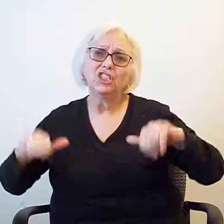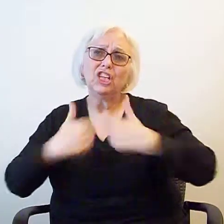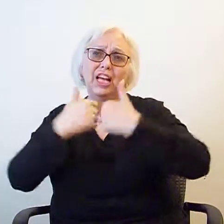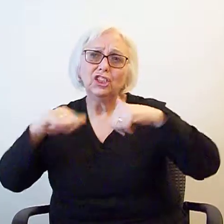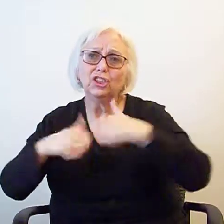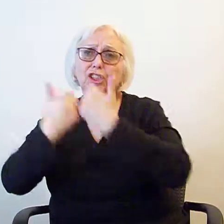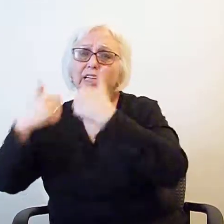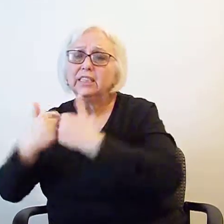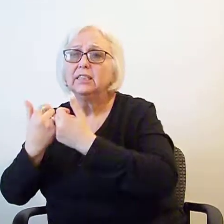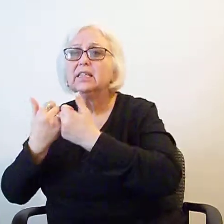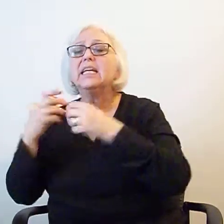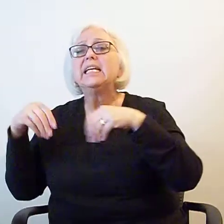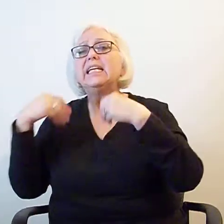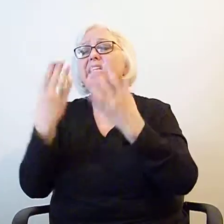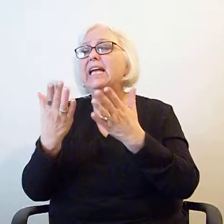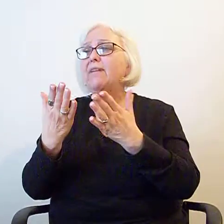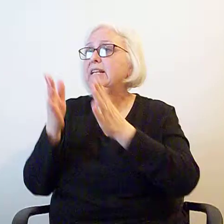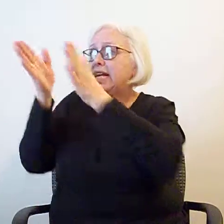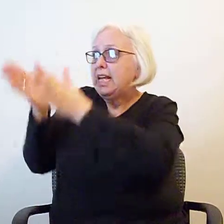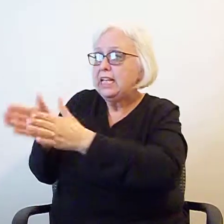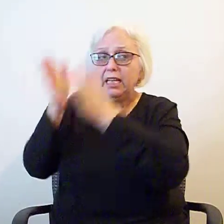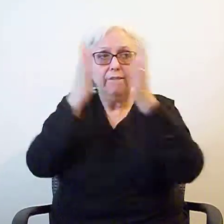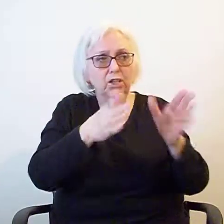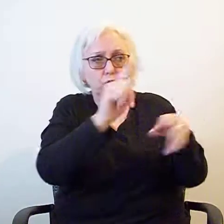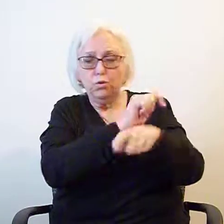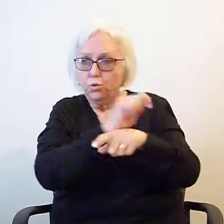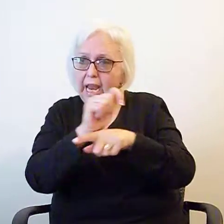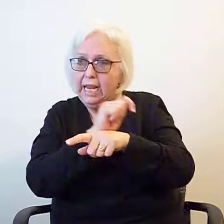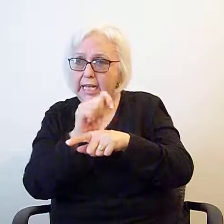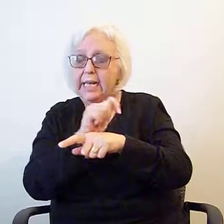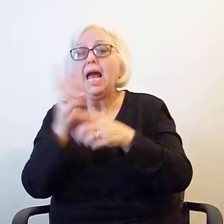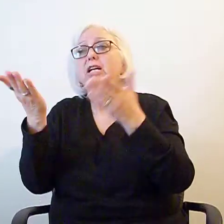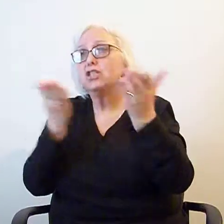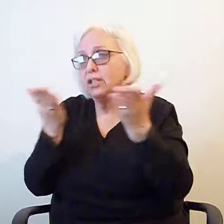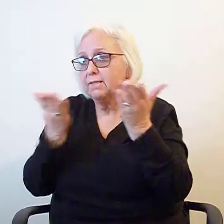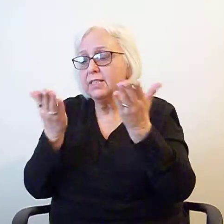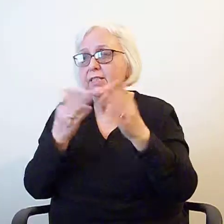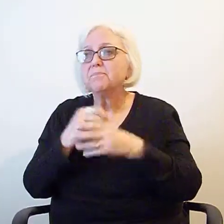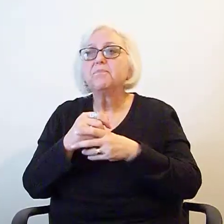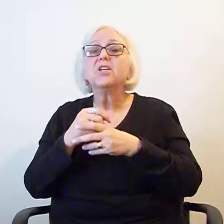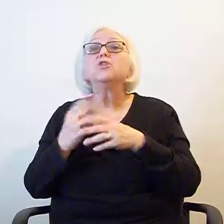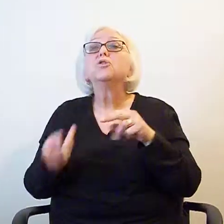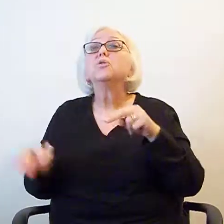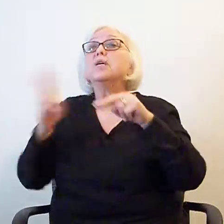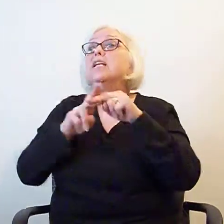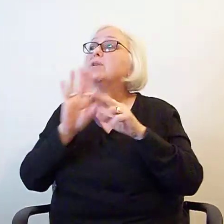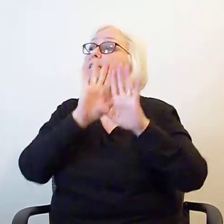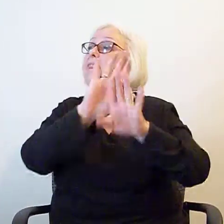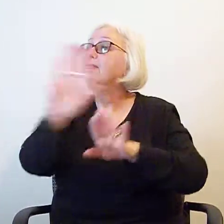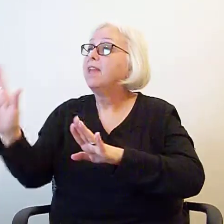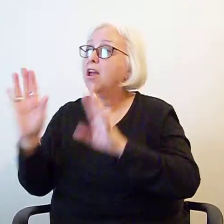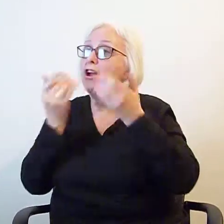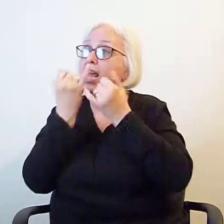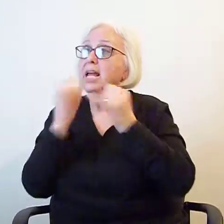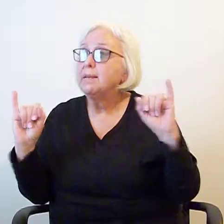providing individualized training and services to increase independence to enhance